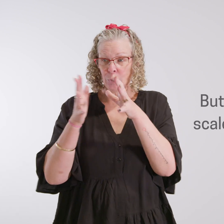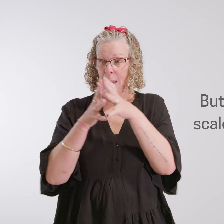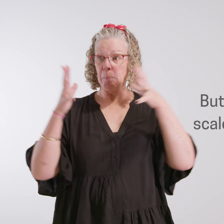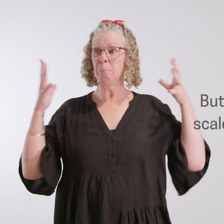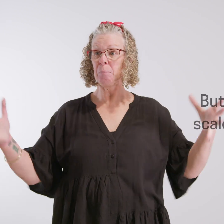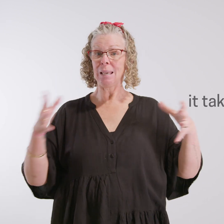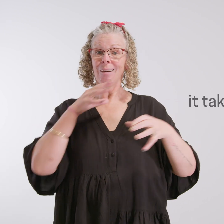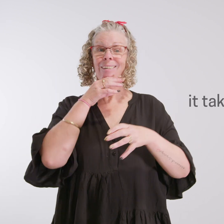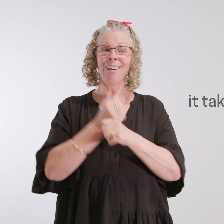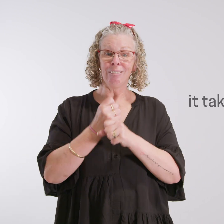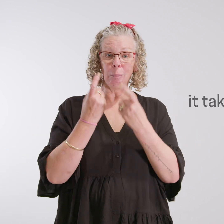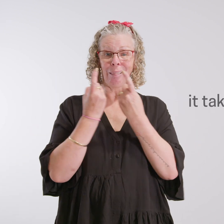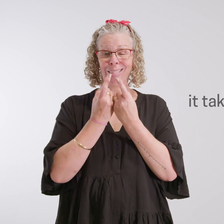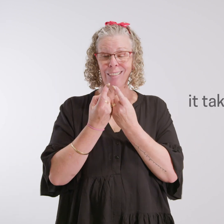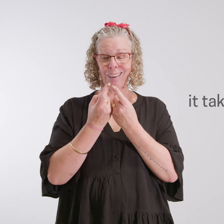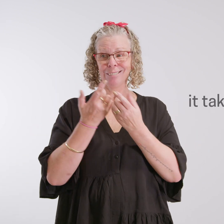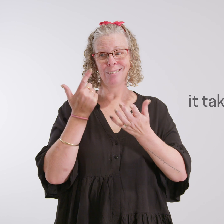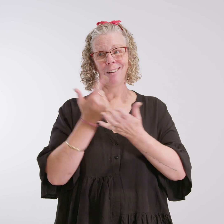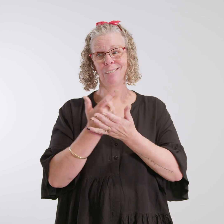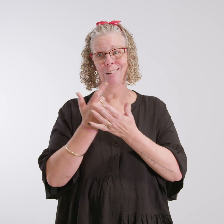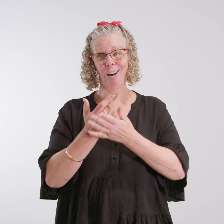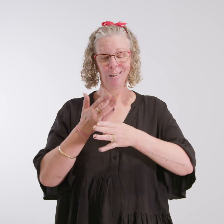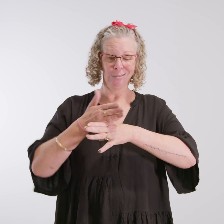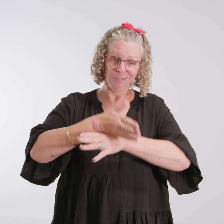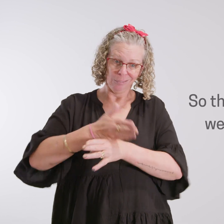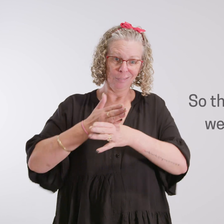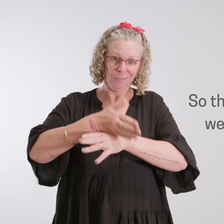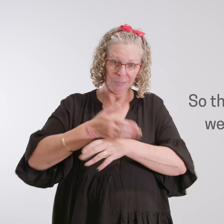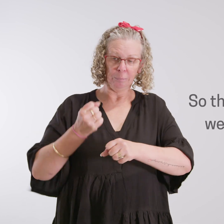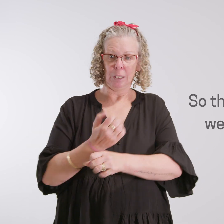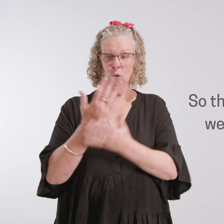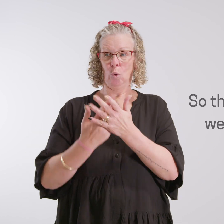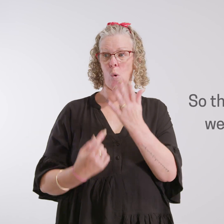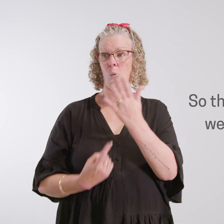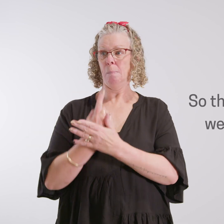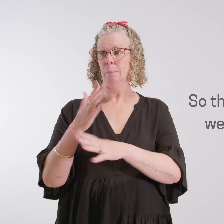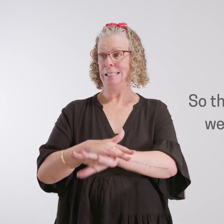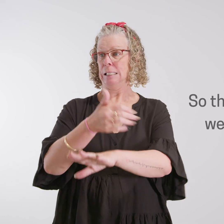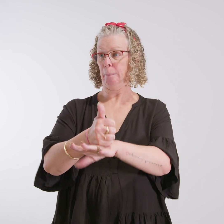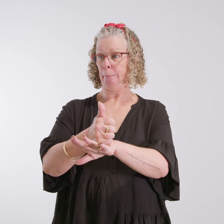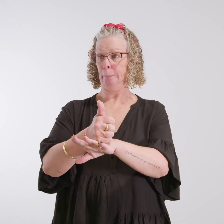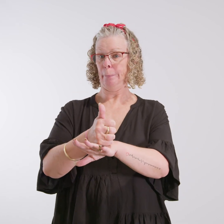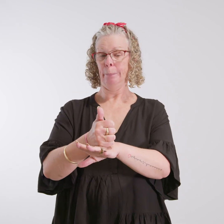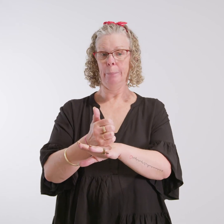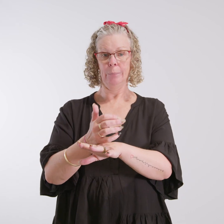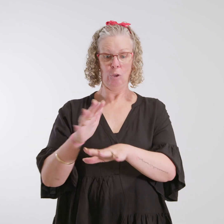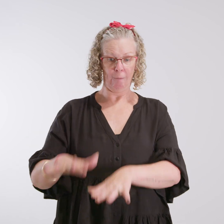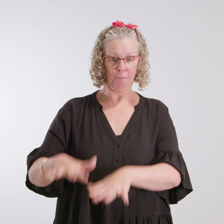scale government thing, it takes a long time to get up and running, you know? So through all the dramas we've had out here,